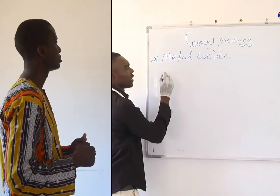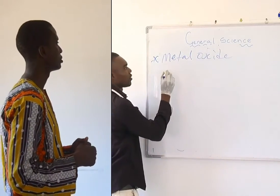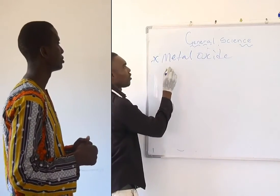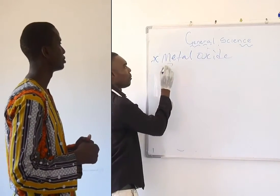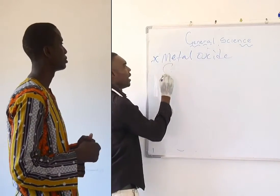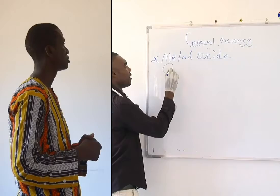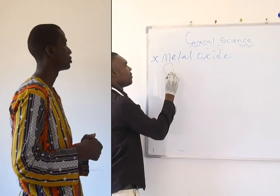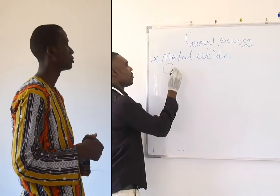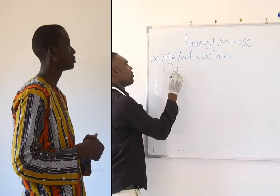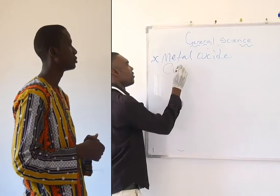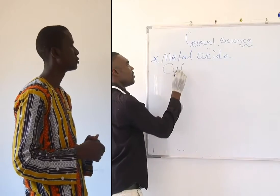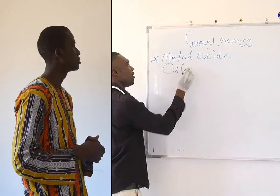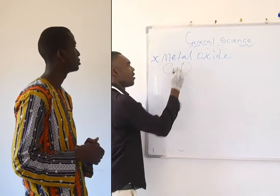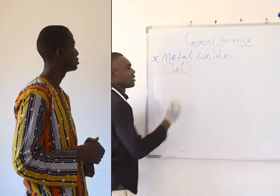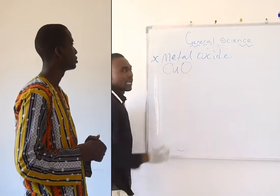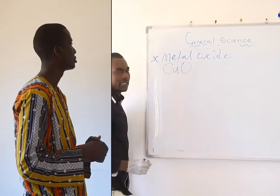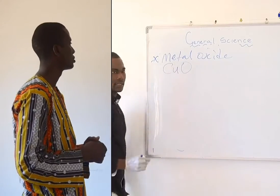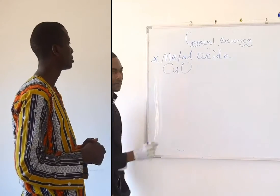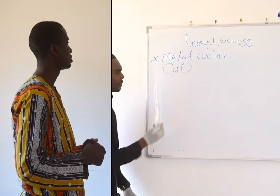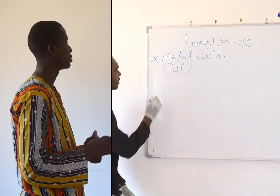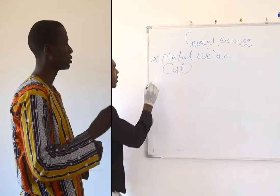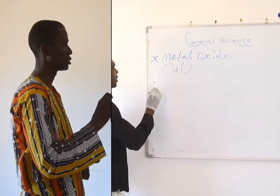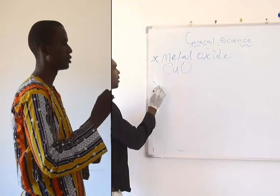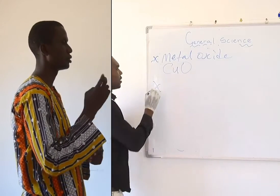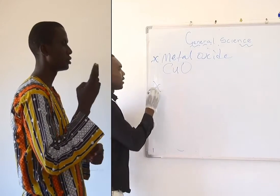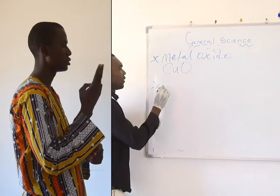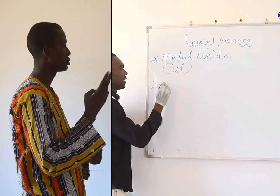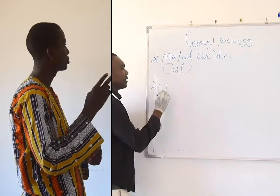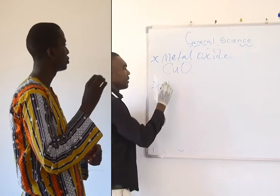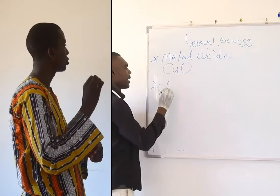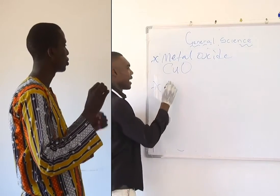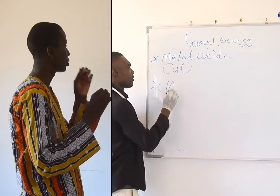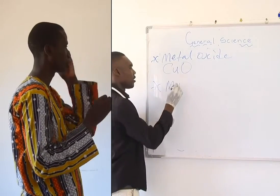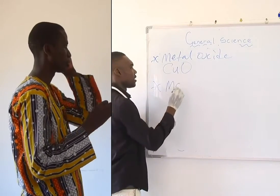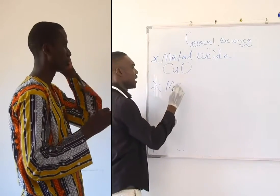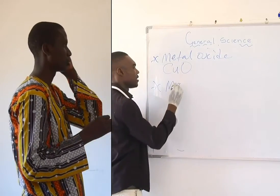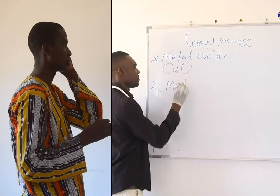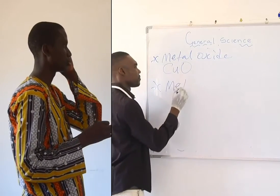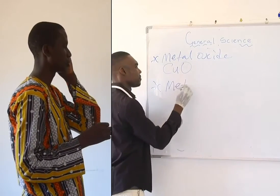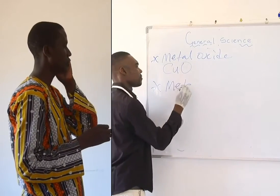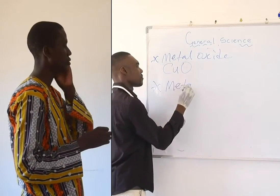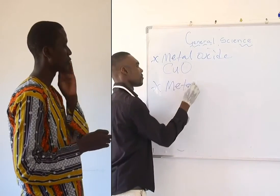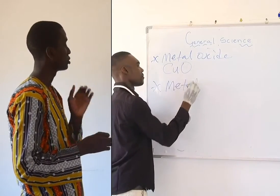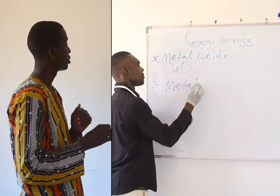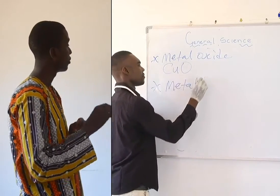is called copper oxide. The other one, metal hydroxide,